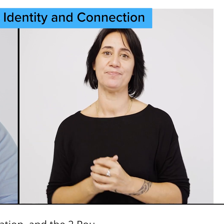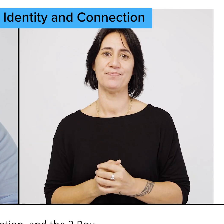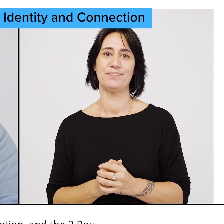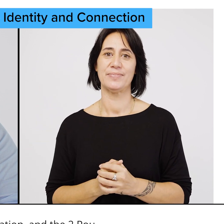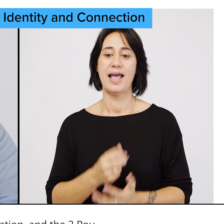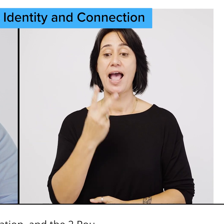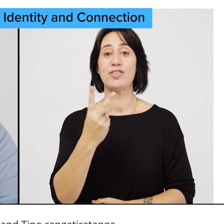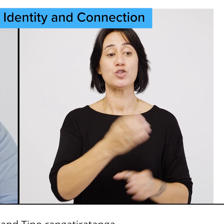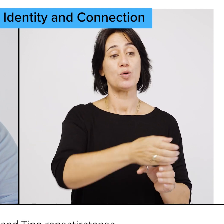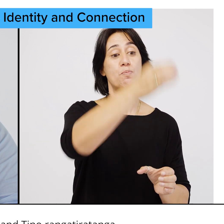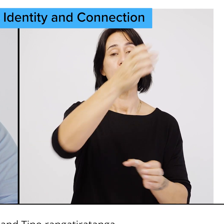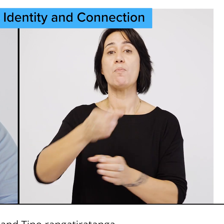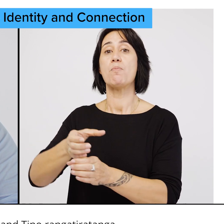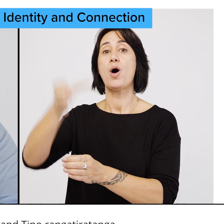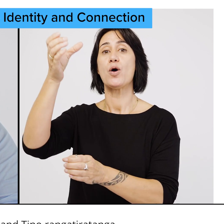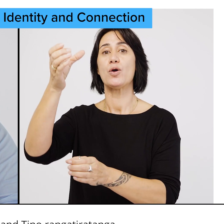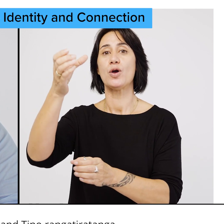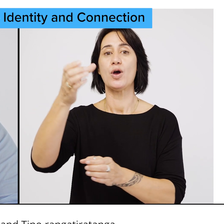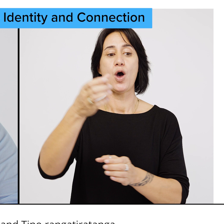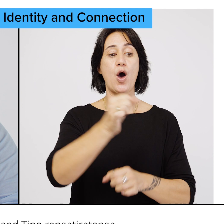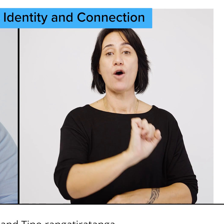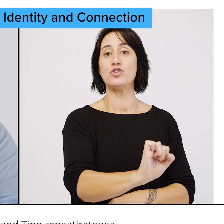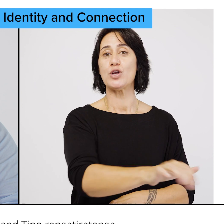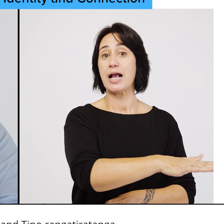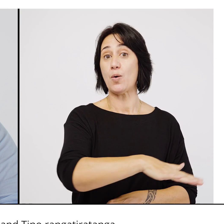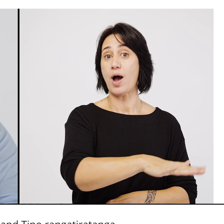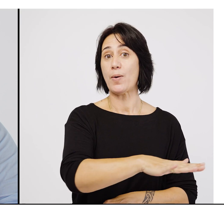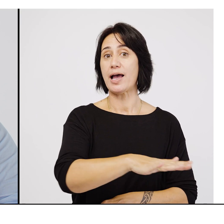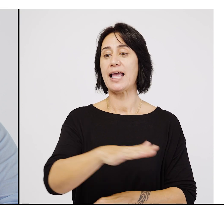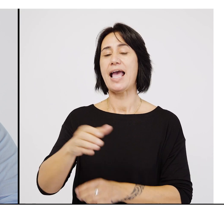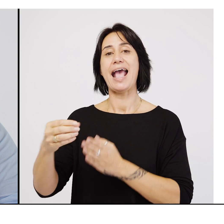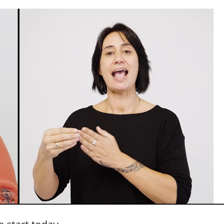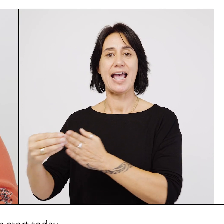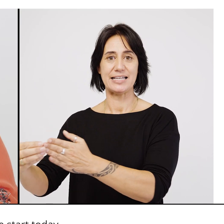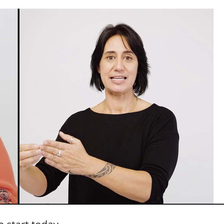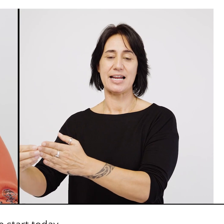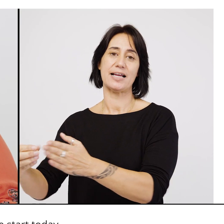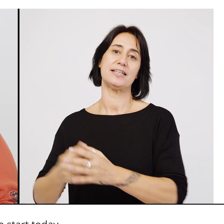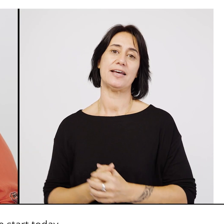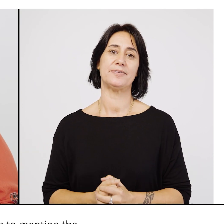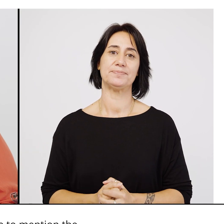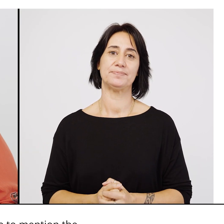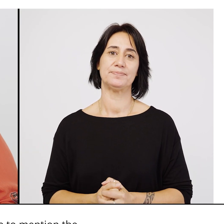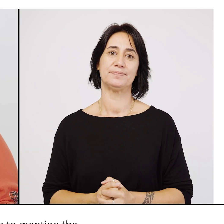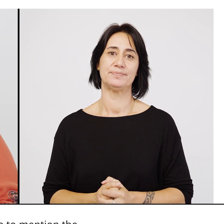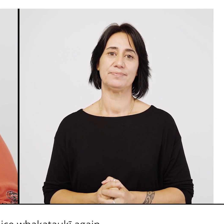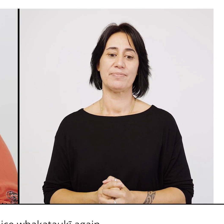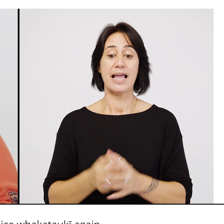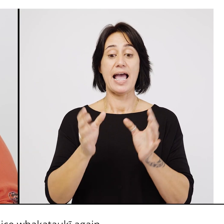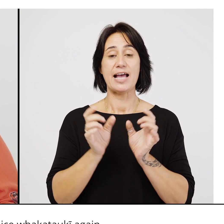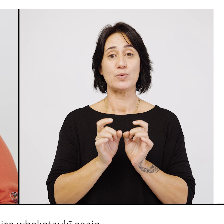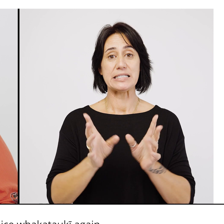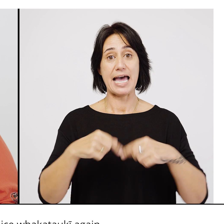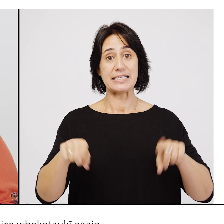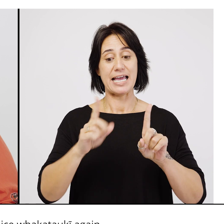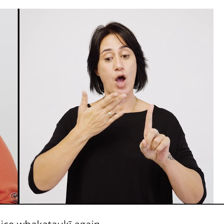and the two po of tūranga waiwai and tino-ranga tiratanga. As we start today, we'd like to mention the My